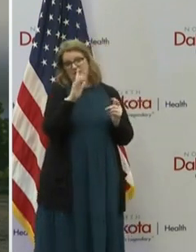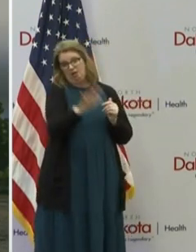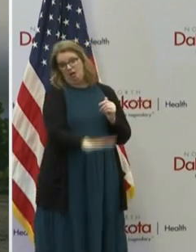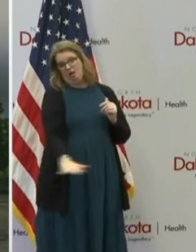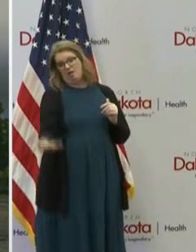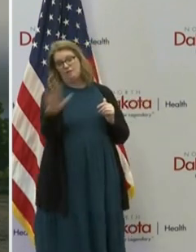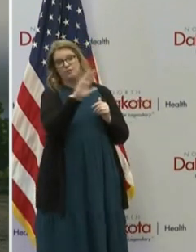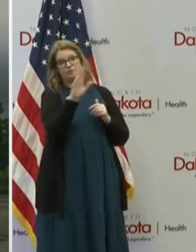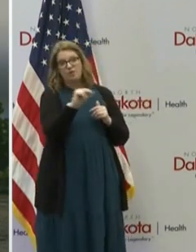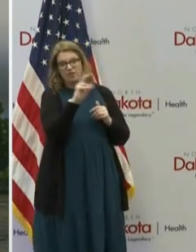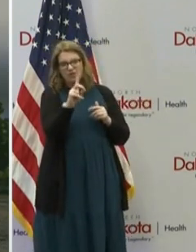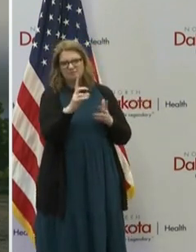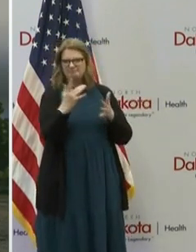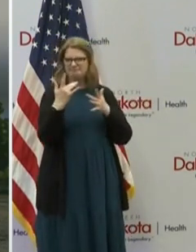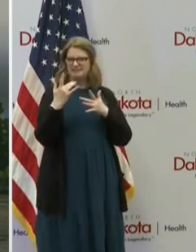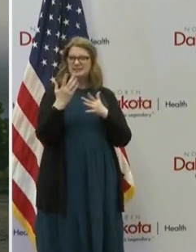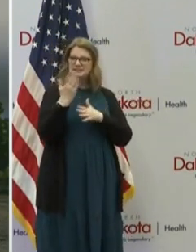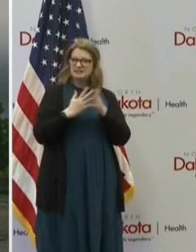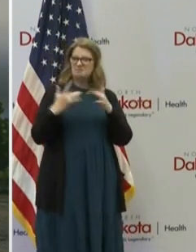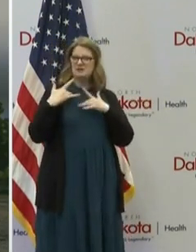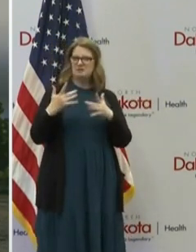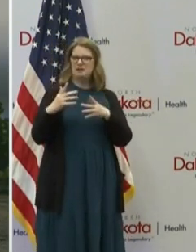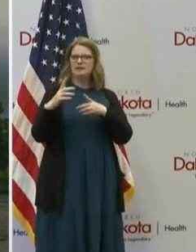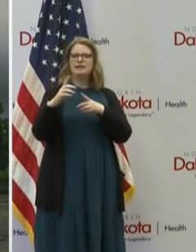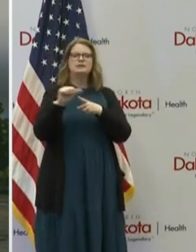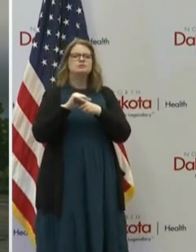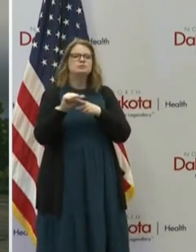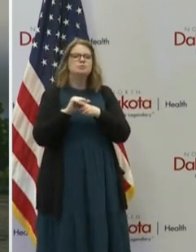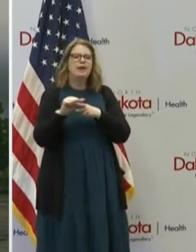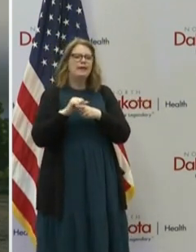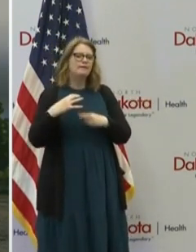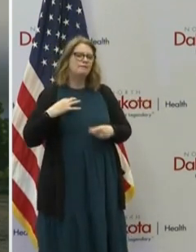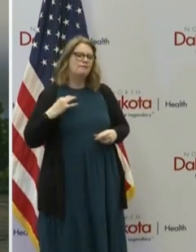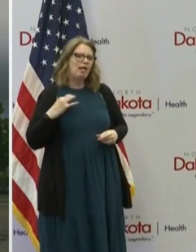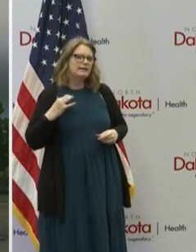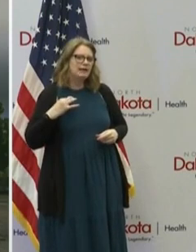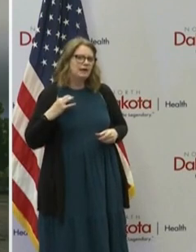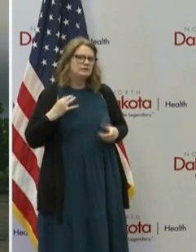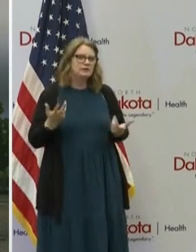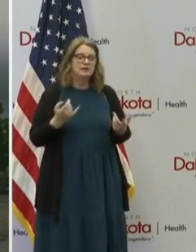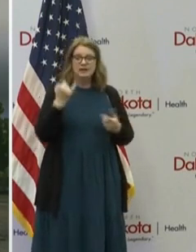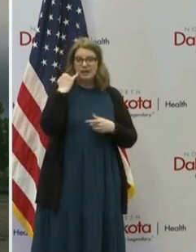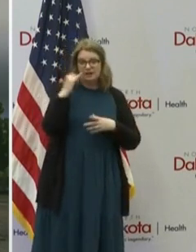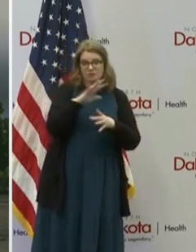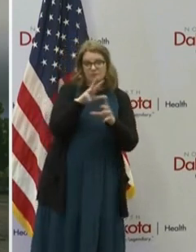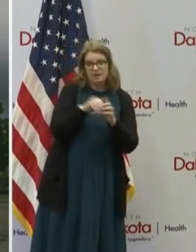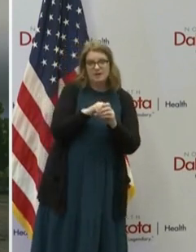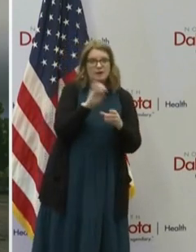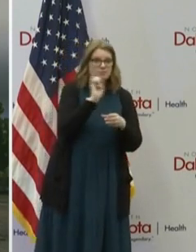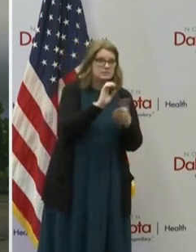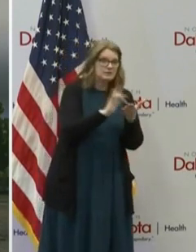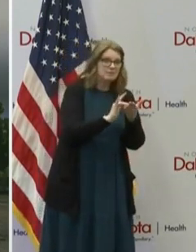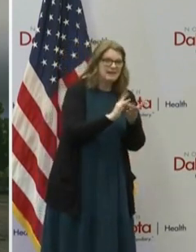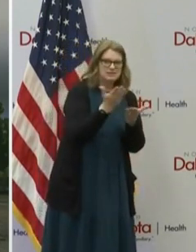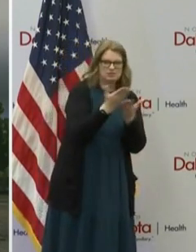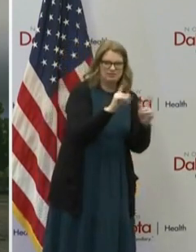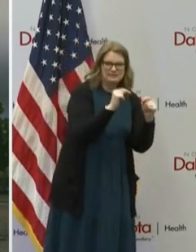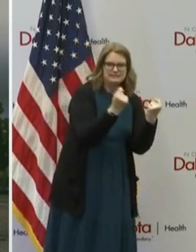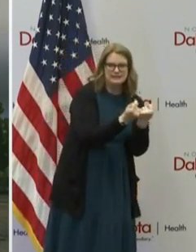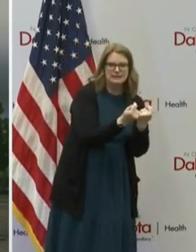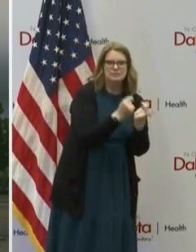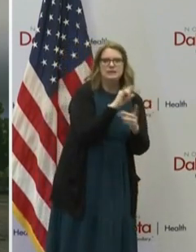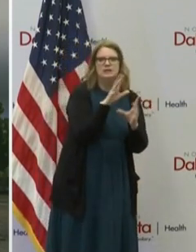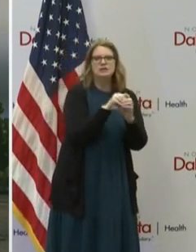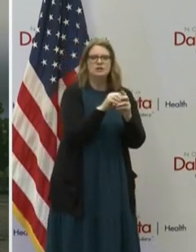they're trained volunteers that help out in the local rural ambulance services. So whether you're part of a emergency medical service team